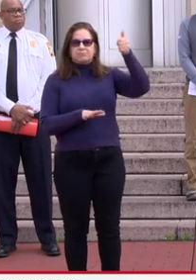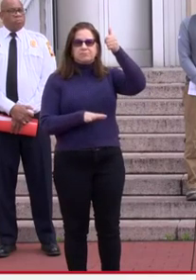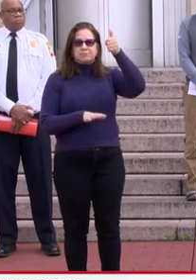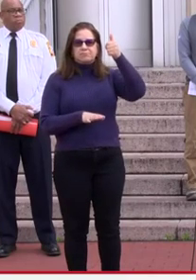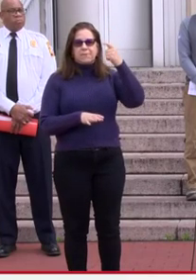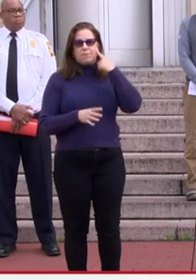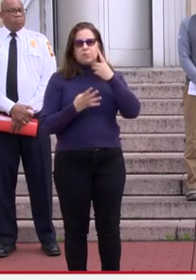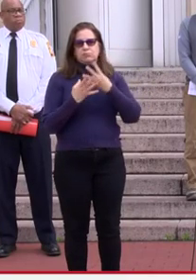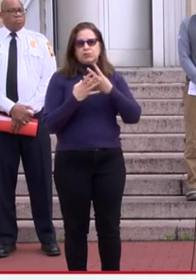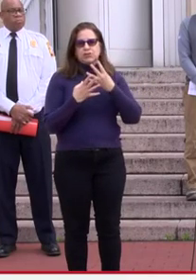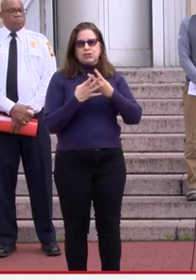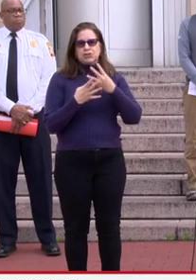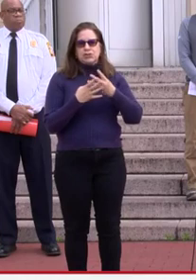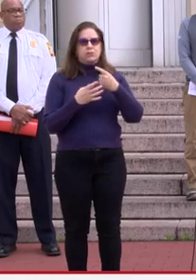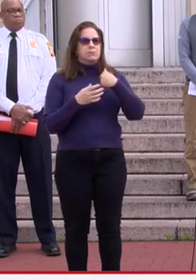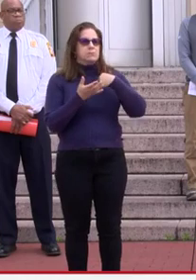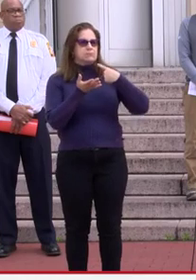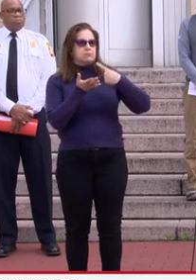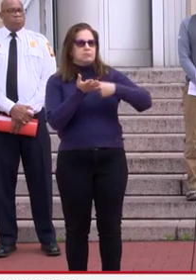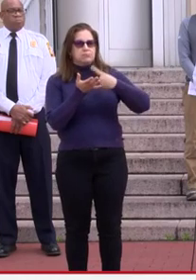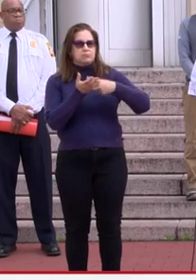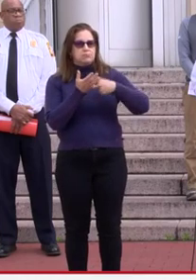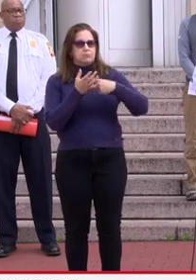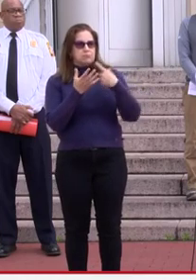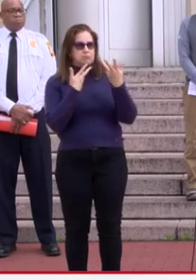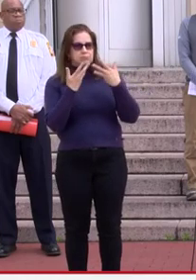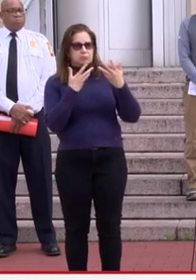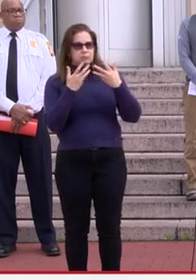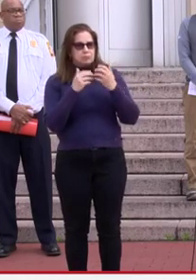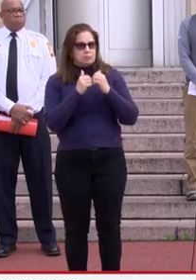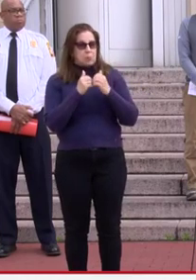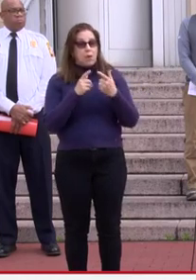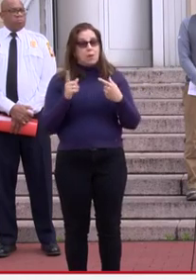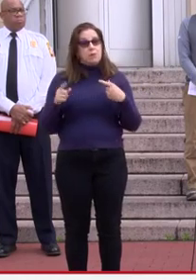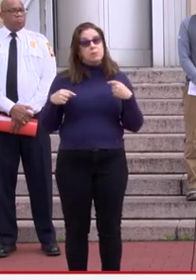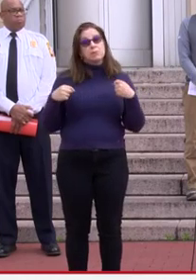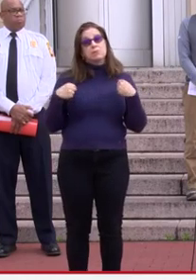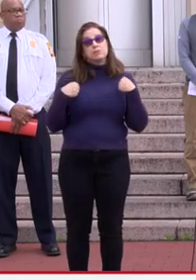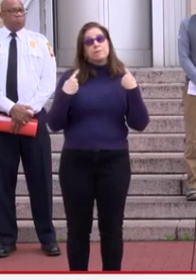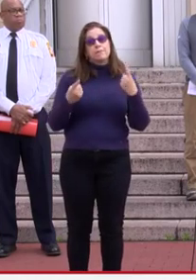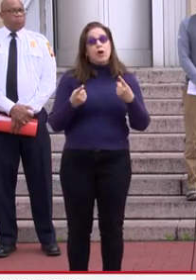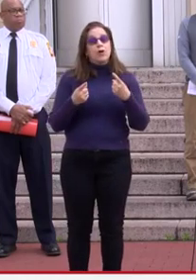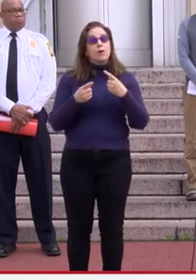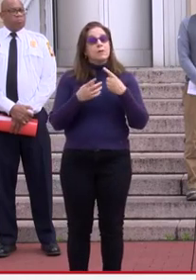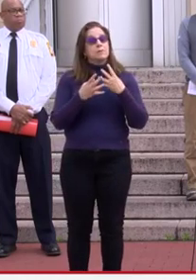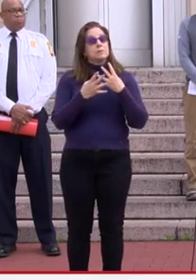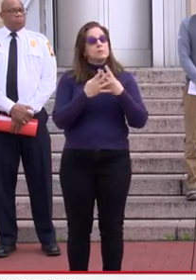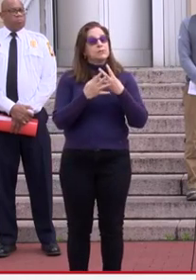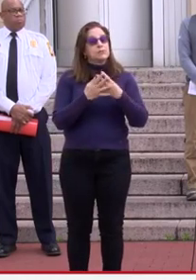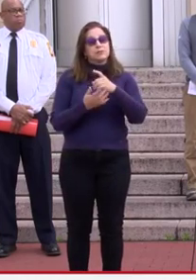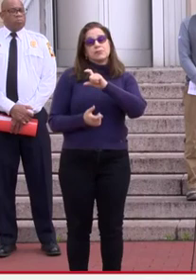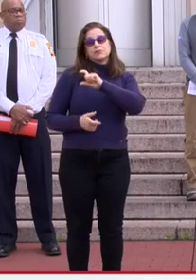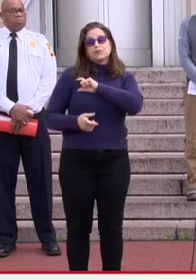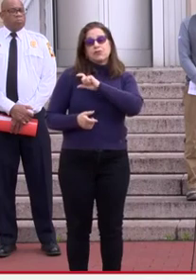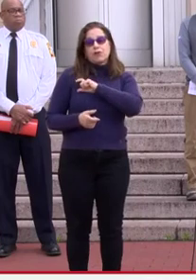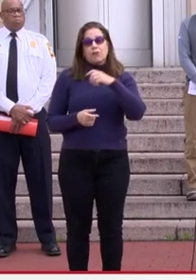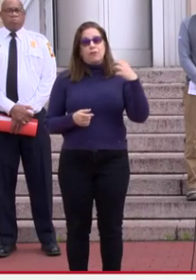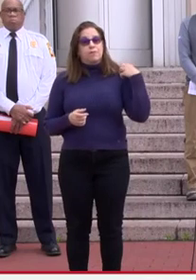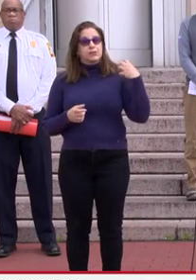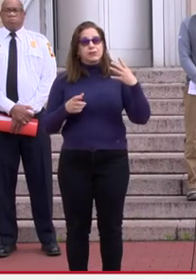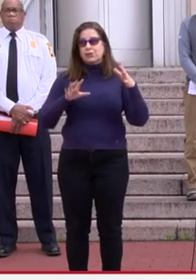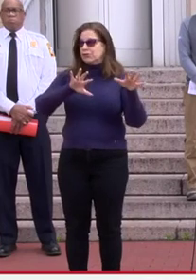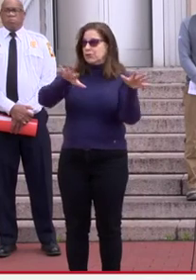told that thus far, no Department of Correction personnel have tested positive for COVID-19. The safety and well-being of the community